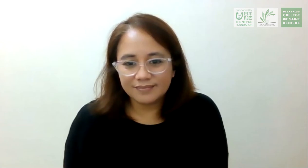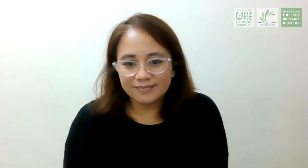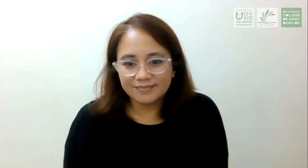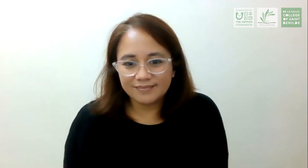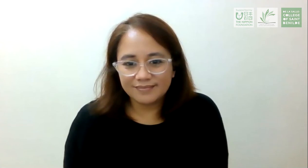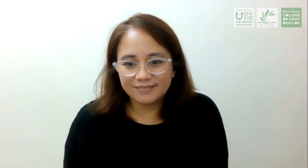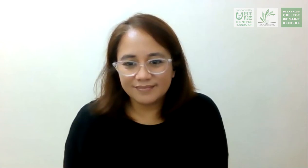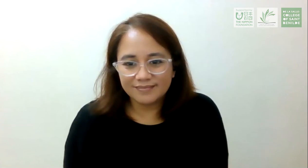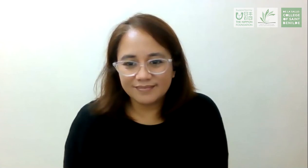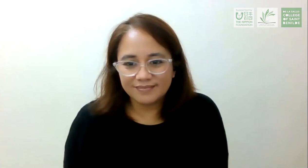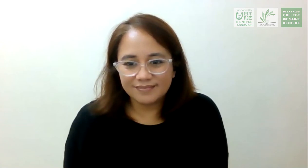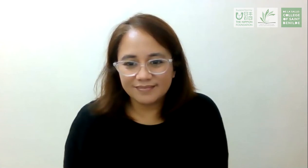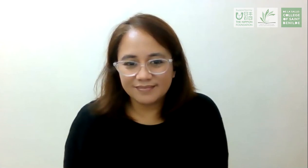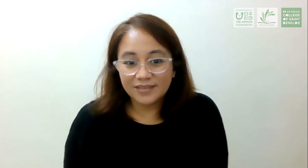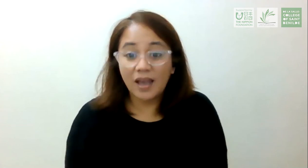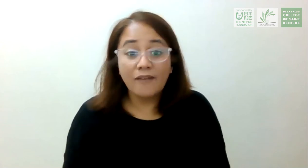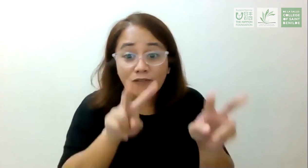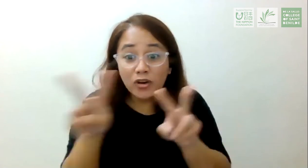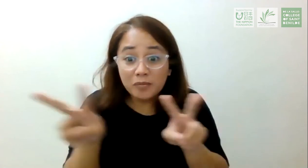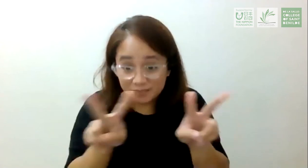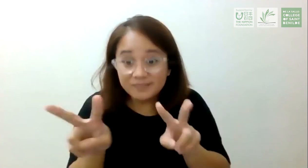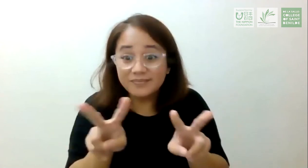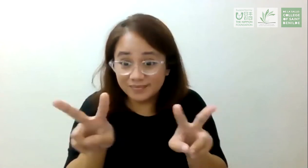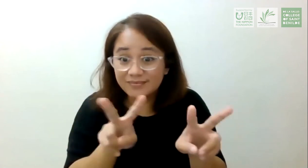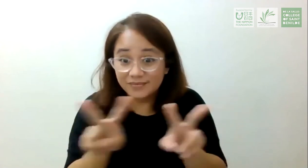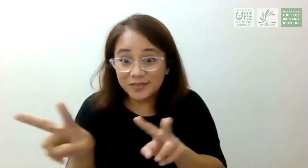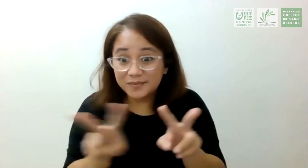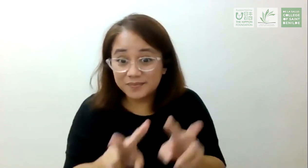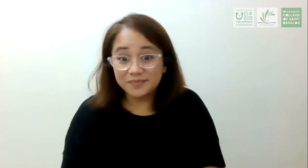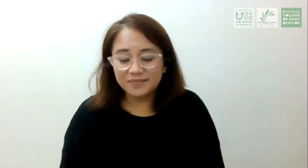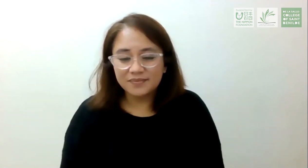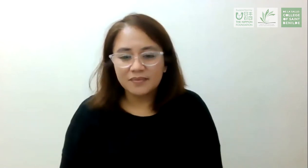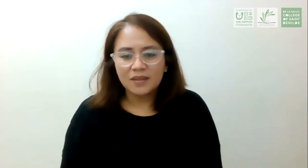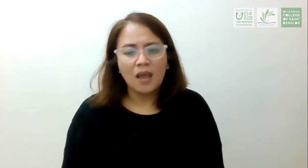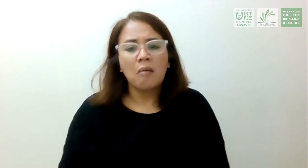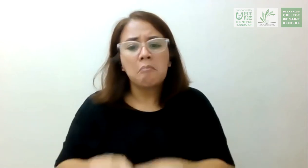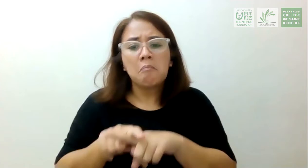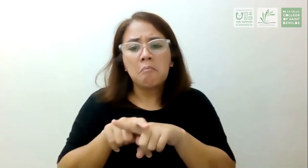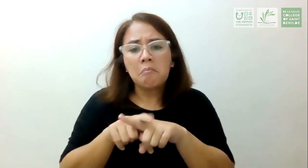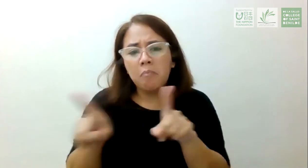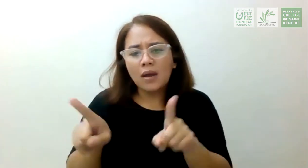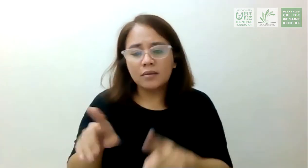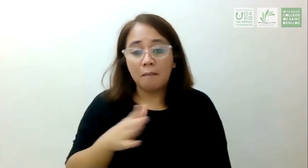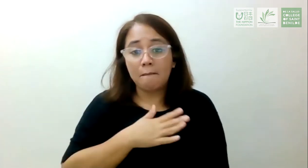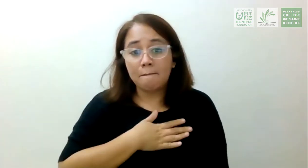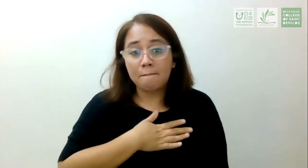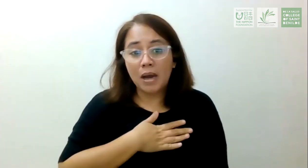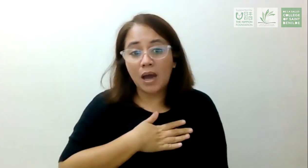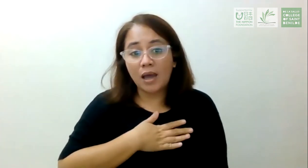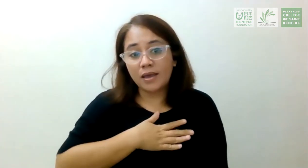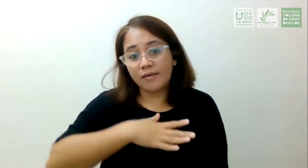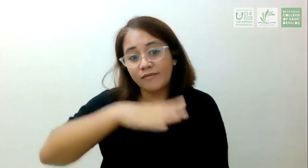Okay, that's a verb. Okay, but my father gave me lots of